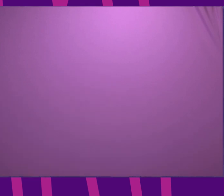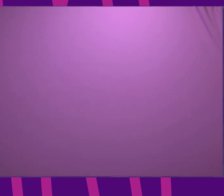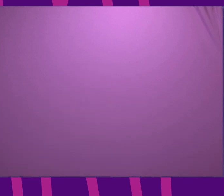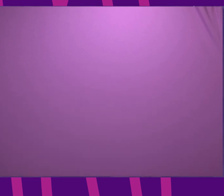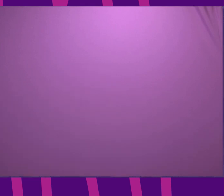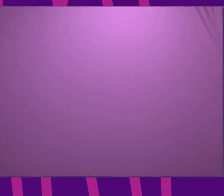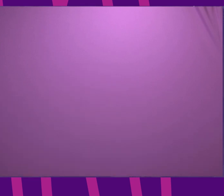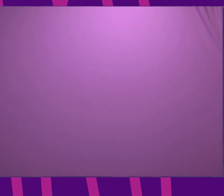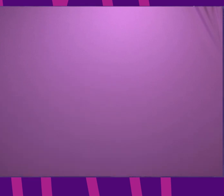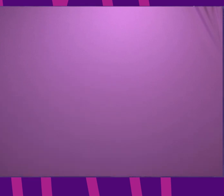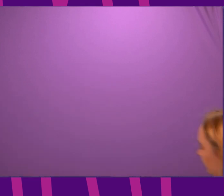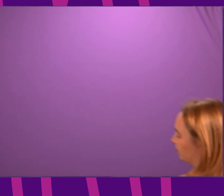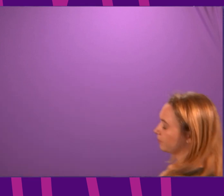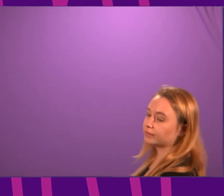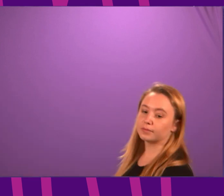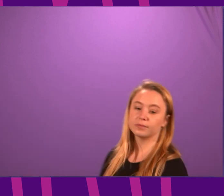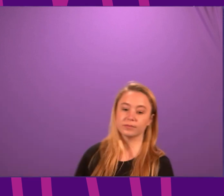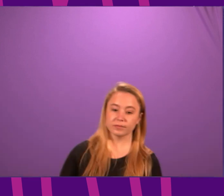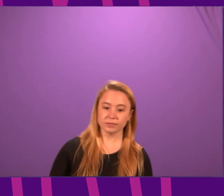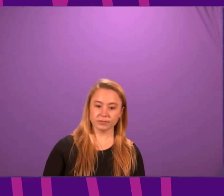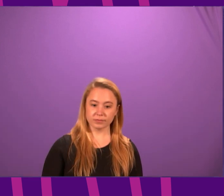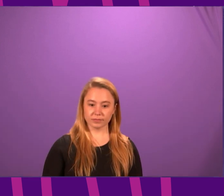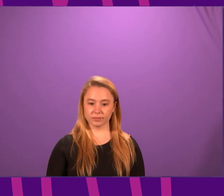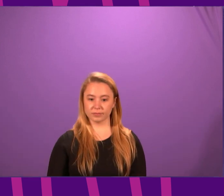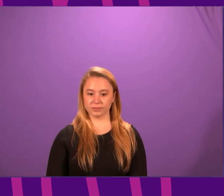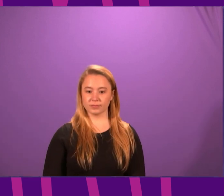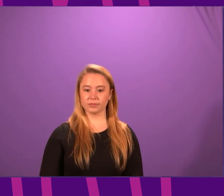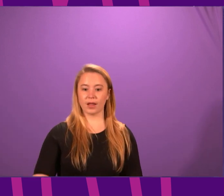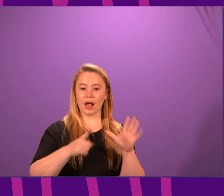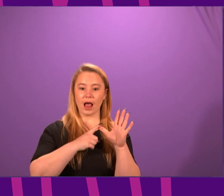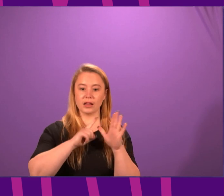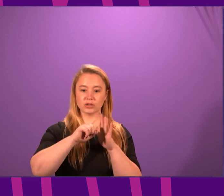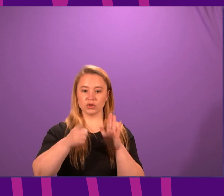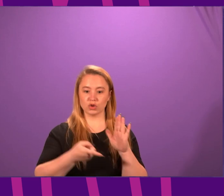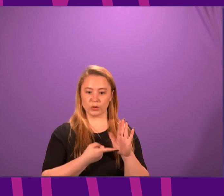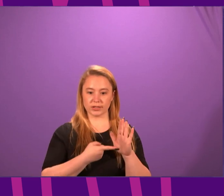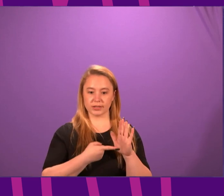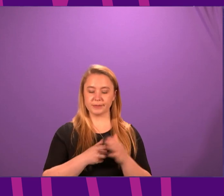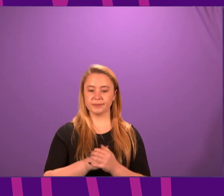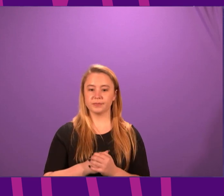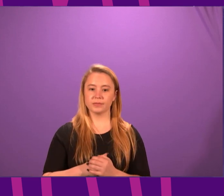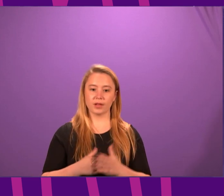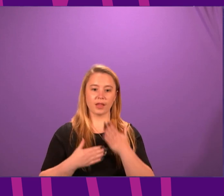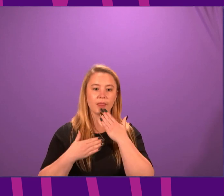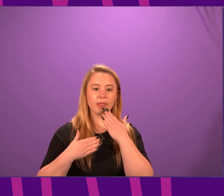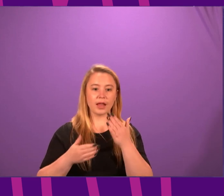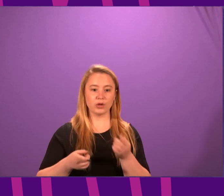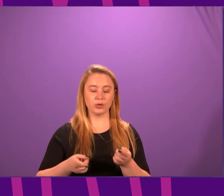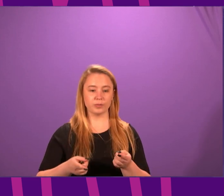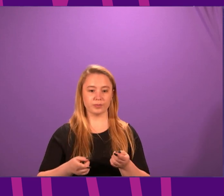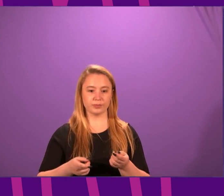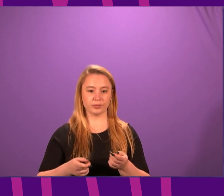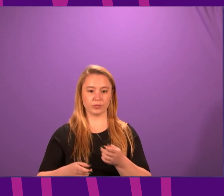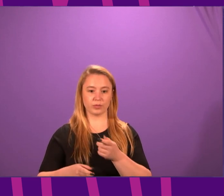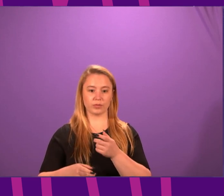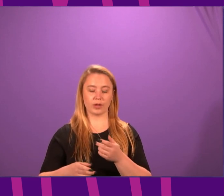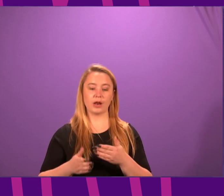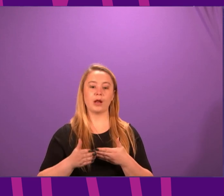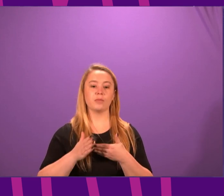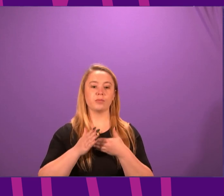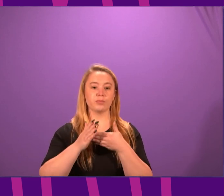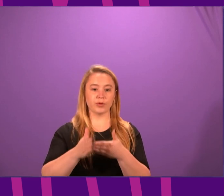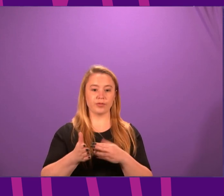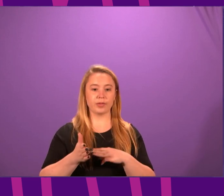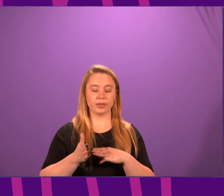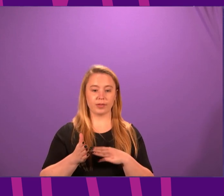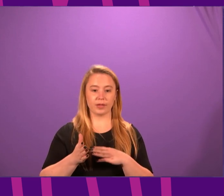Thank you very much. And I call Alison Johnson to be followed by Willie Rennie. Alison Johnson. Thank you, Presiding Officer, and I move the amendment in my name. It